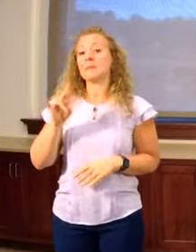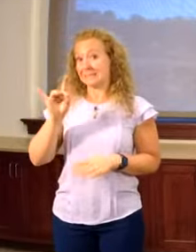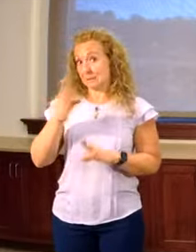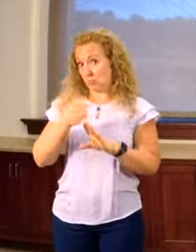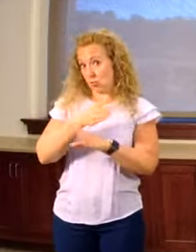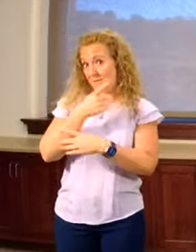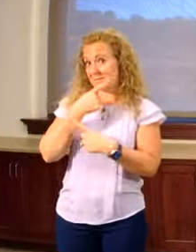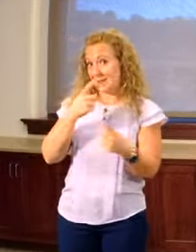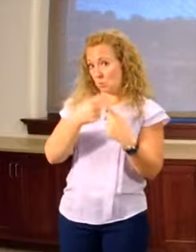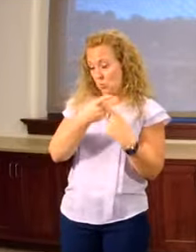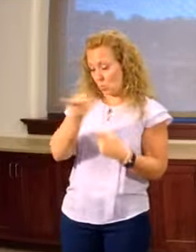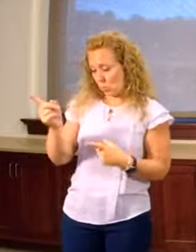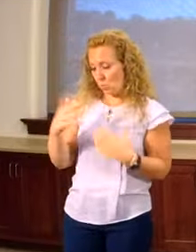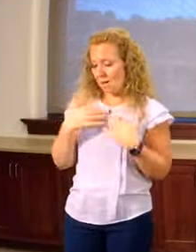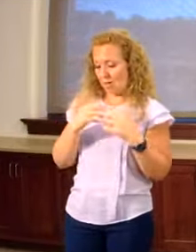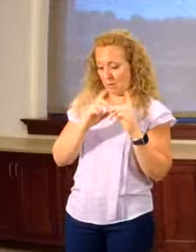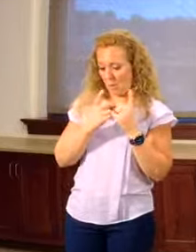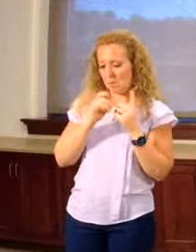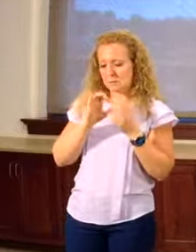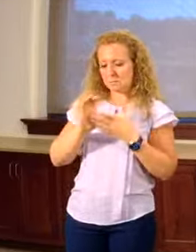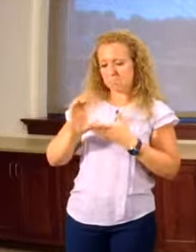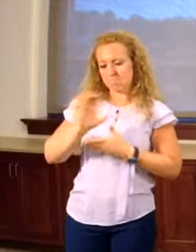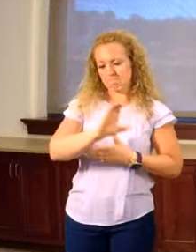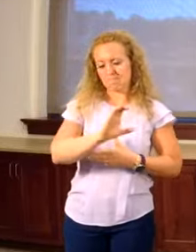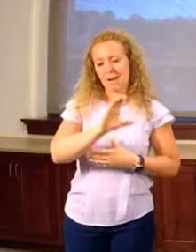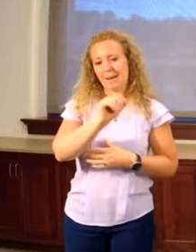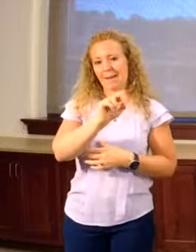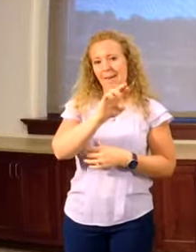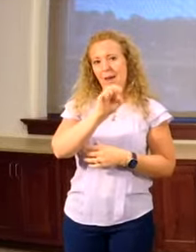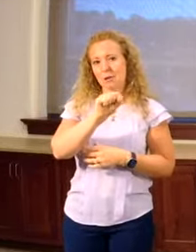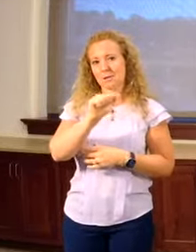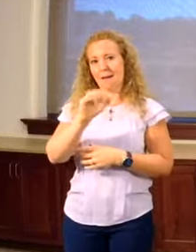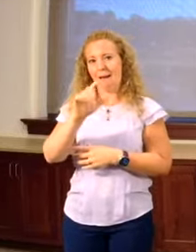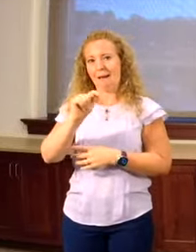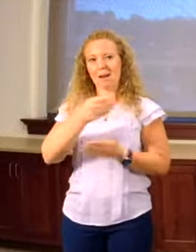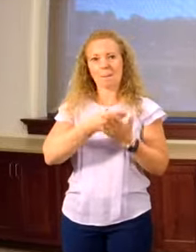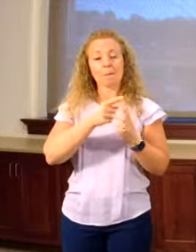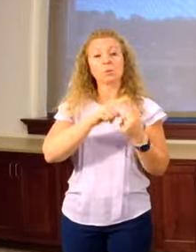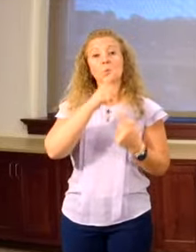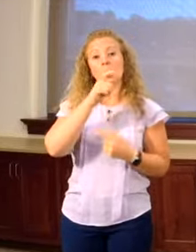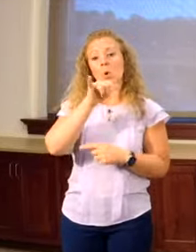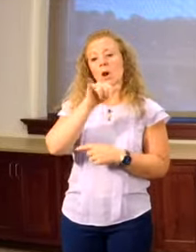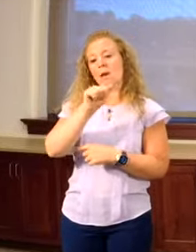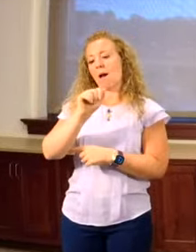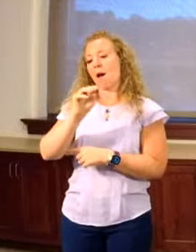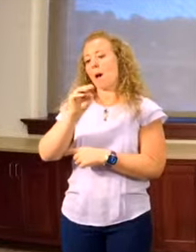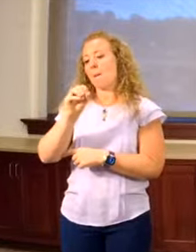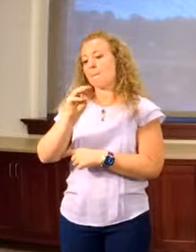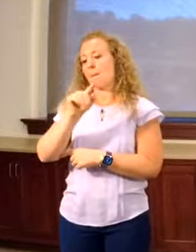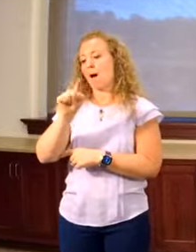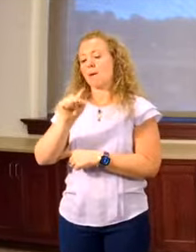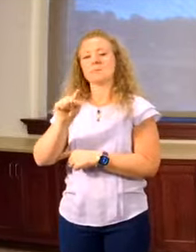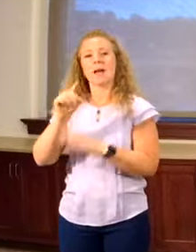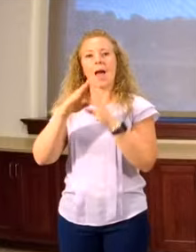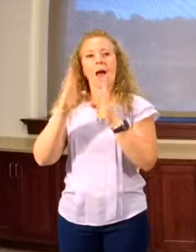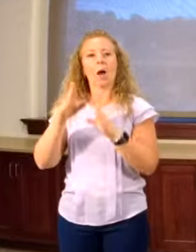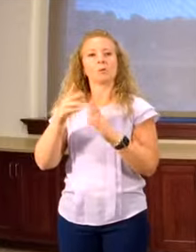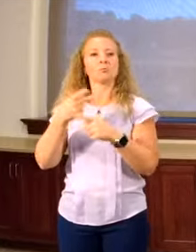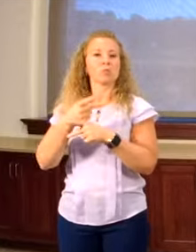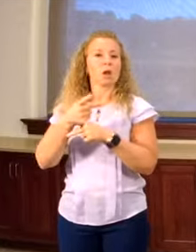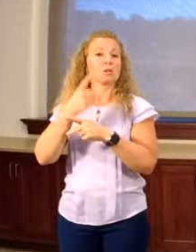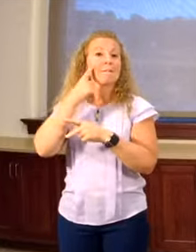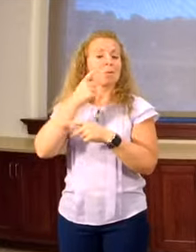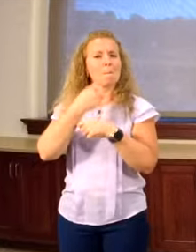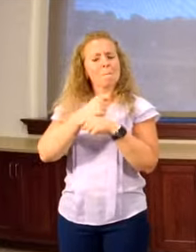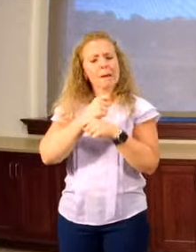previously announced, the Health Department allocated a share of its CARES Act funding to Yo Mama's House Productions to develop a series of videos and